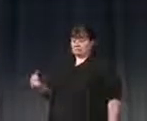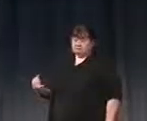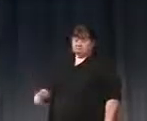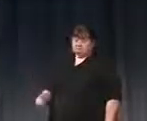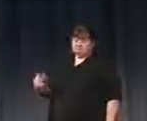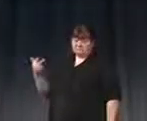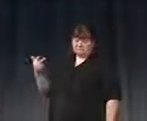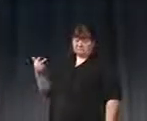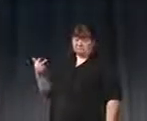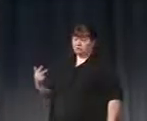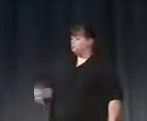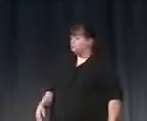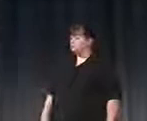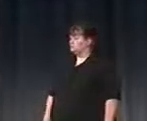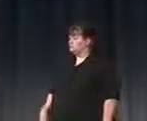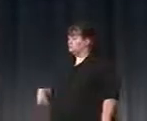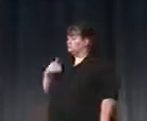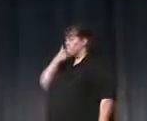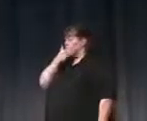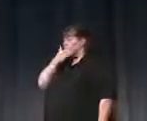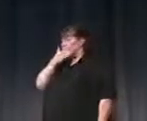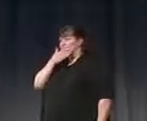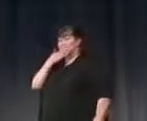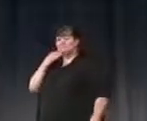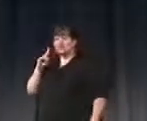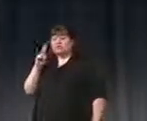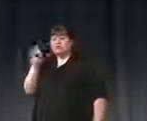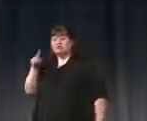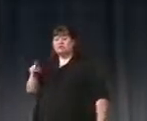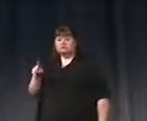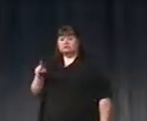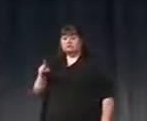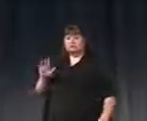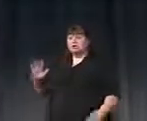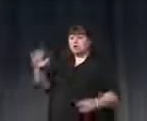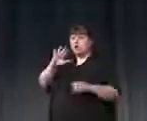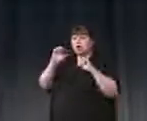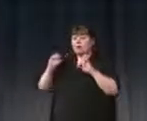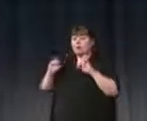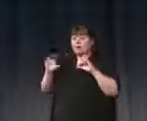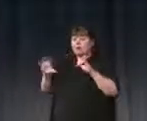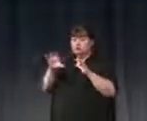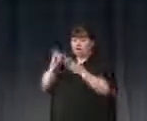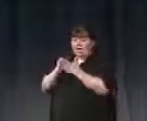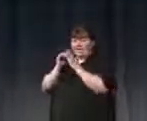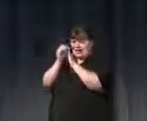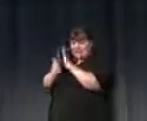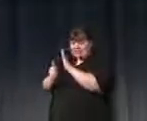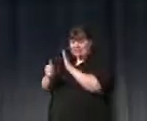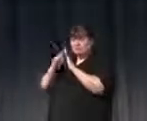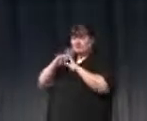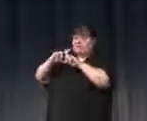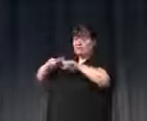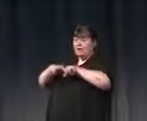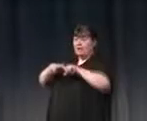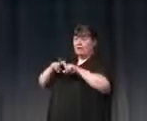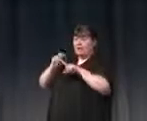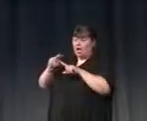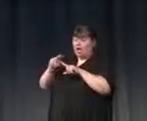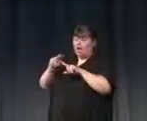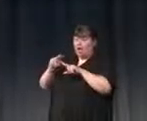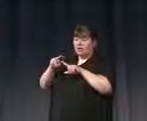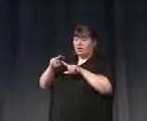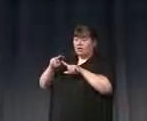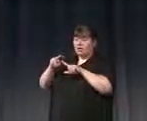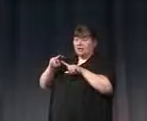So that's what it was. And so the question here is your ability to do that task going to be dependent on whether the